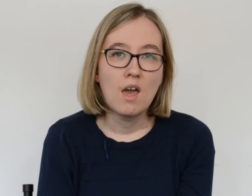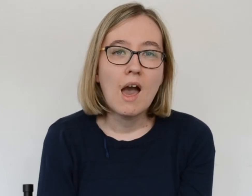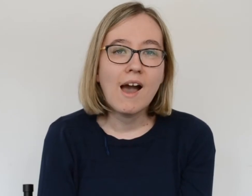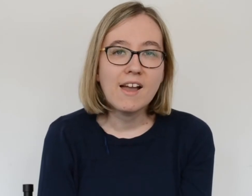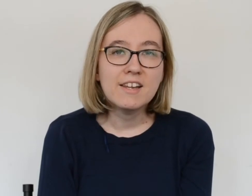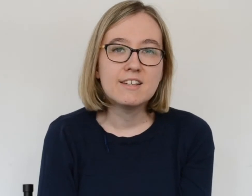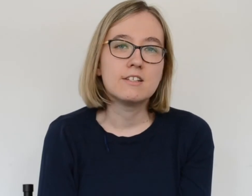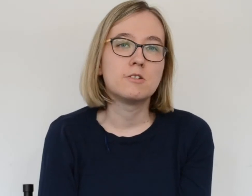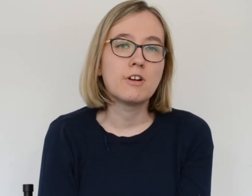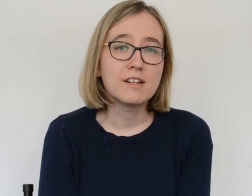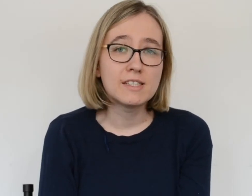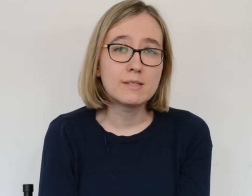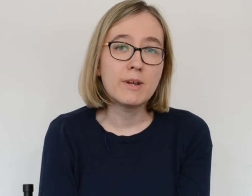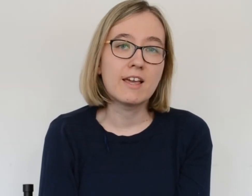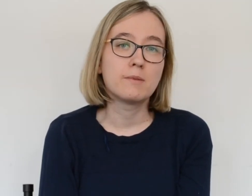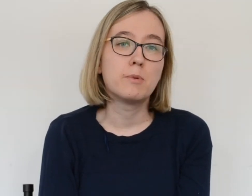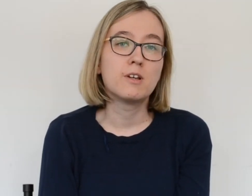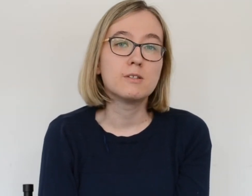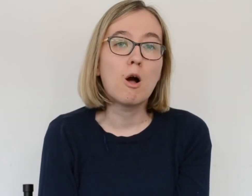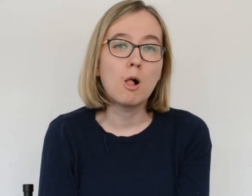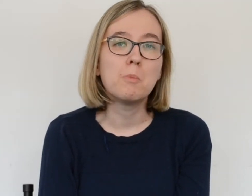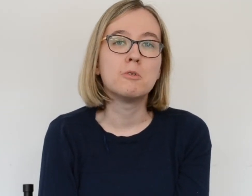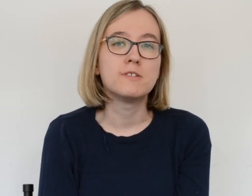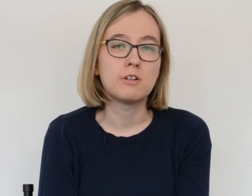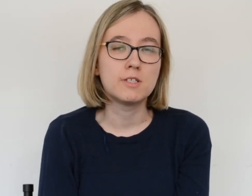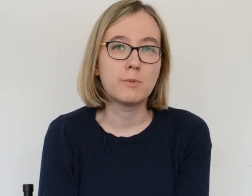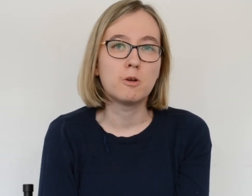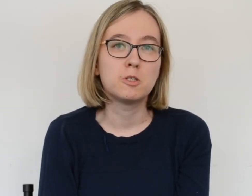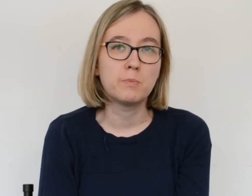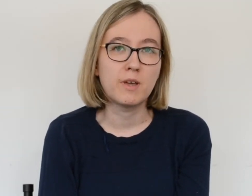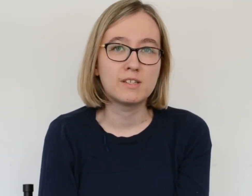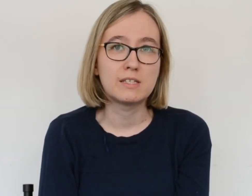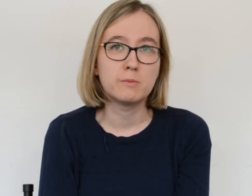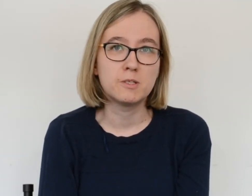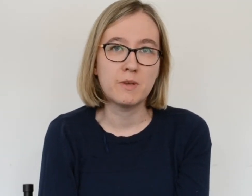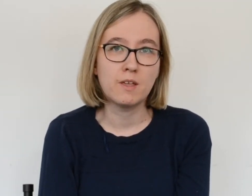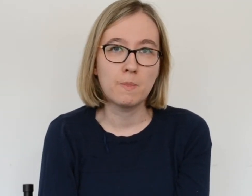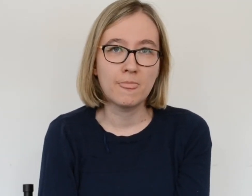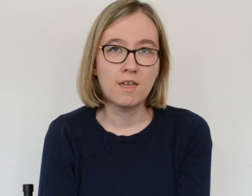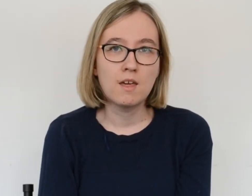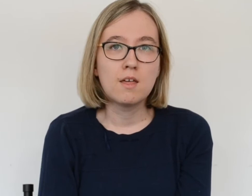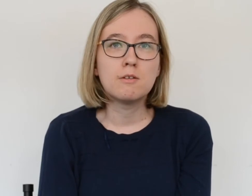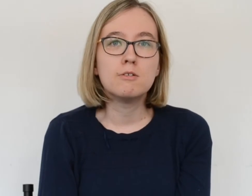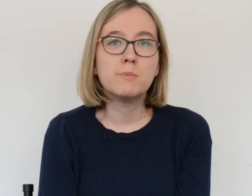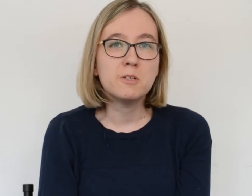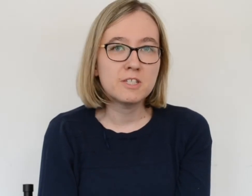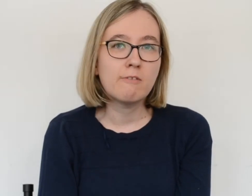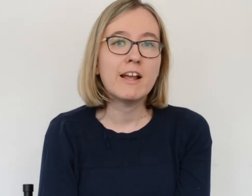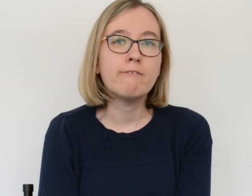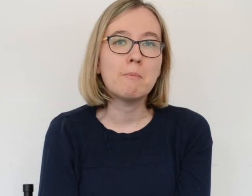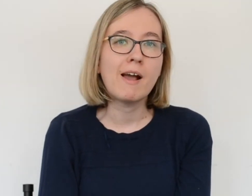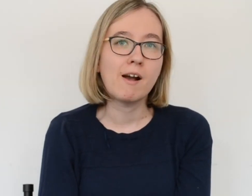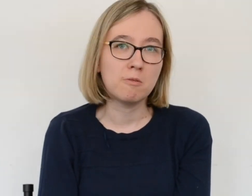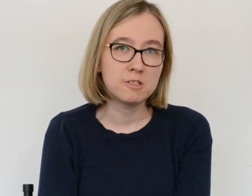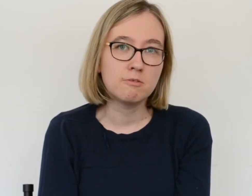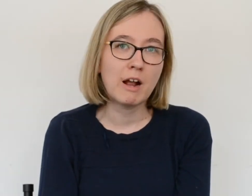I need a strong Accessibility Act because all modes of transport should be accessible to me. There is a bus directly from my house to right